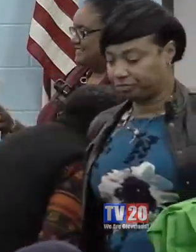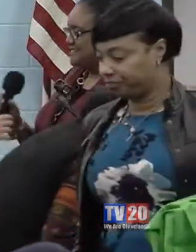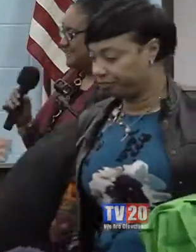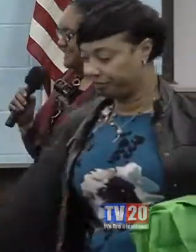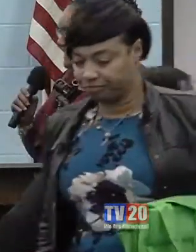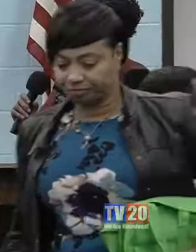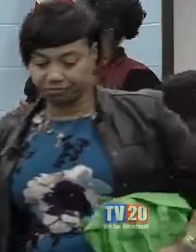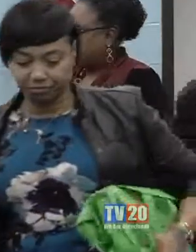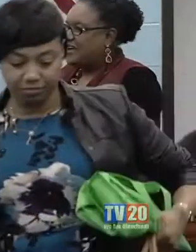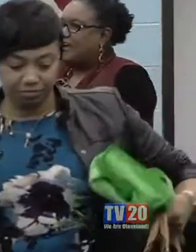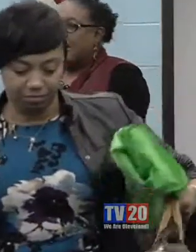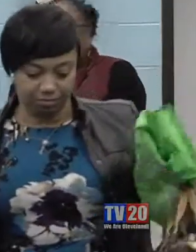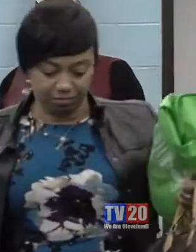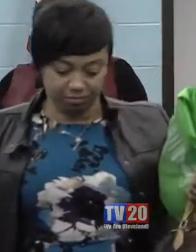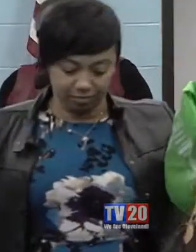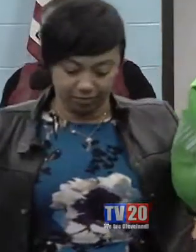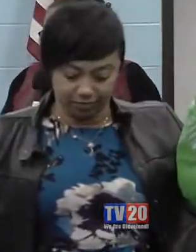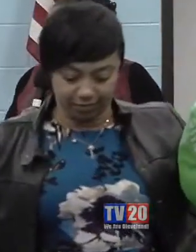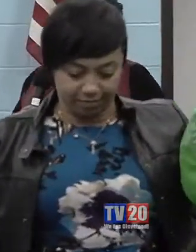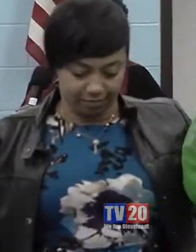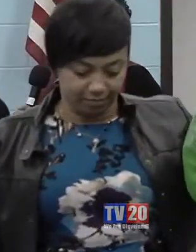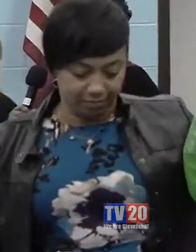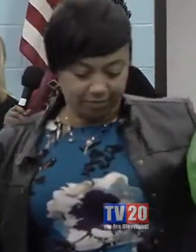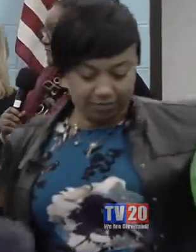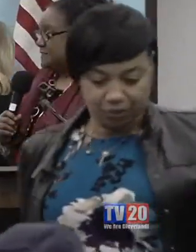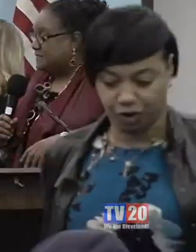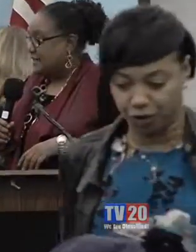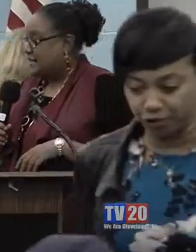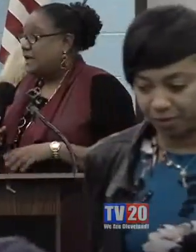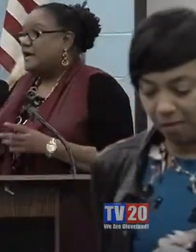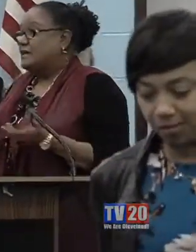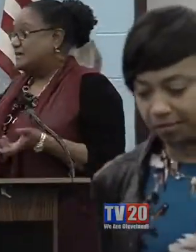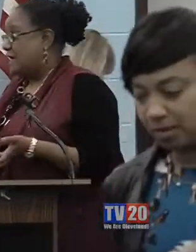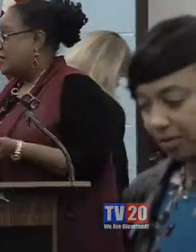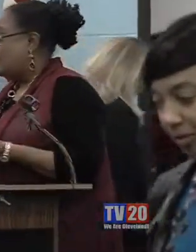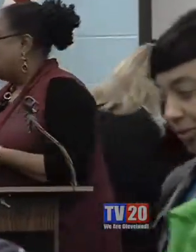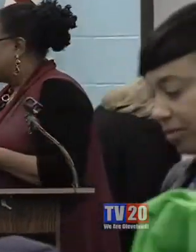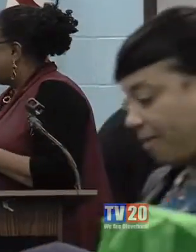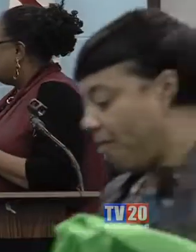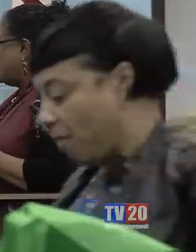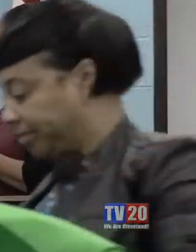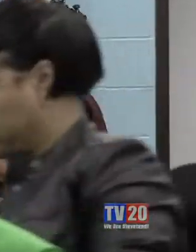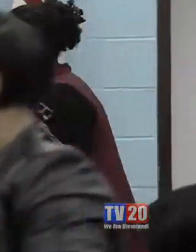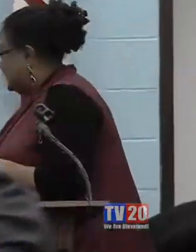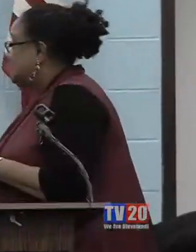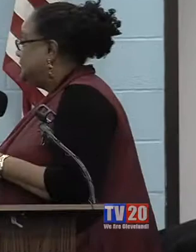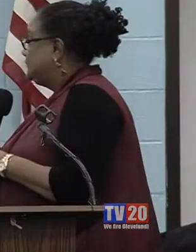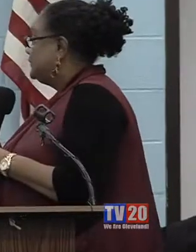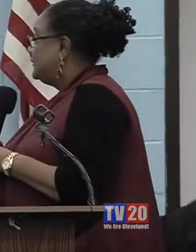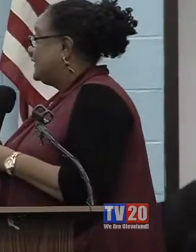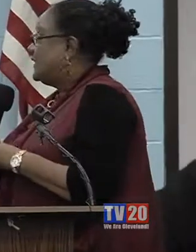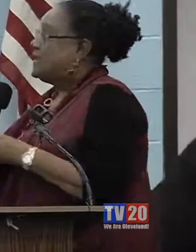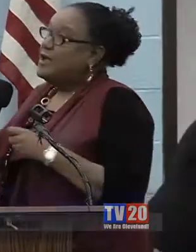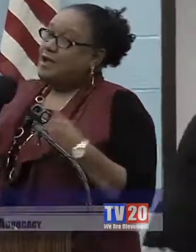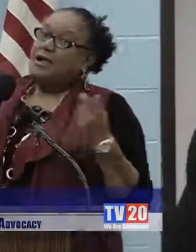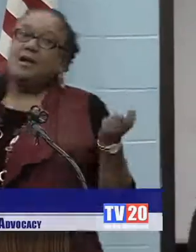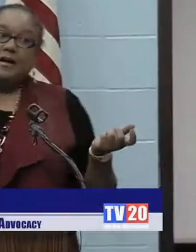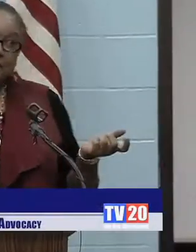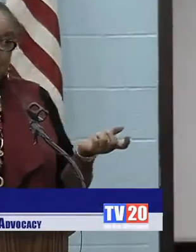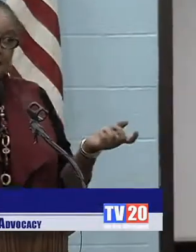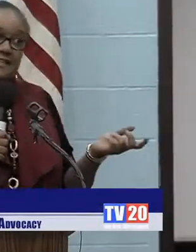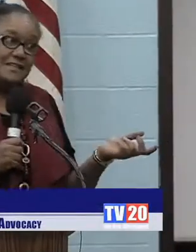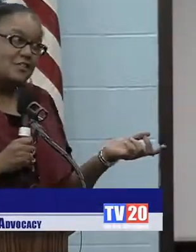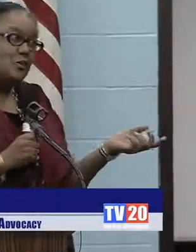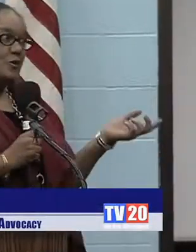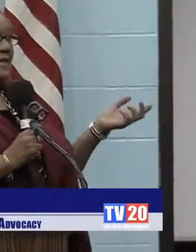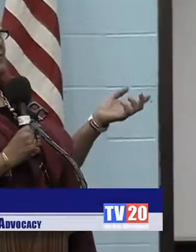us. Synthesize, okay. Well, for starters, I have to say it's not always about Glenville,